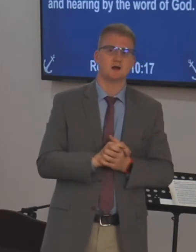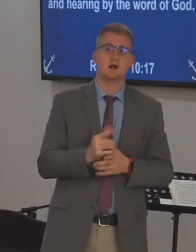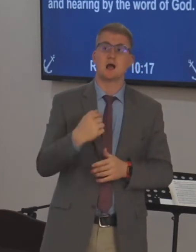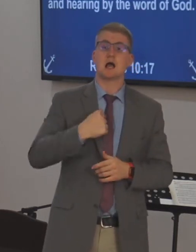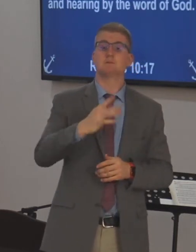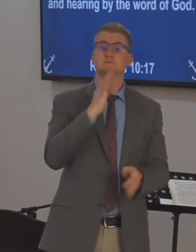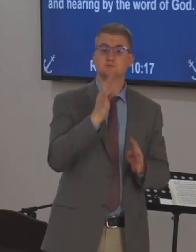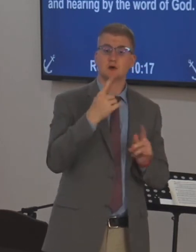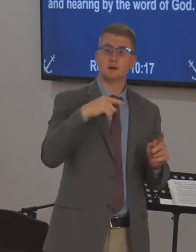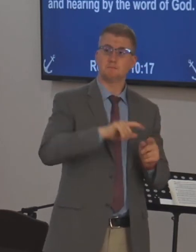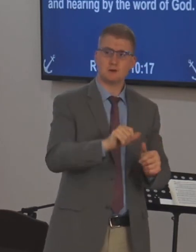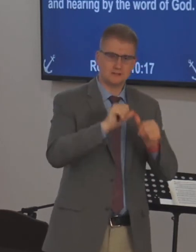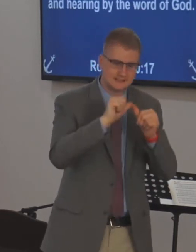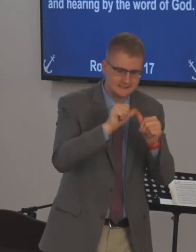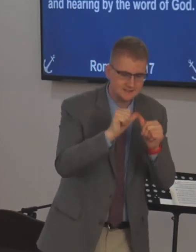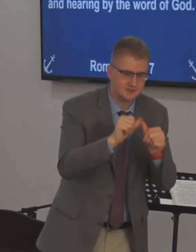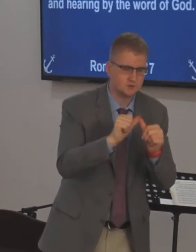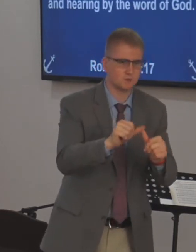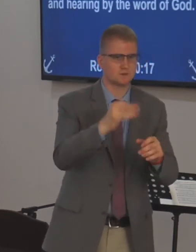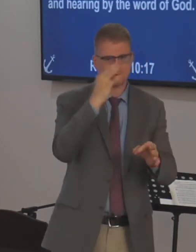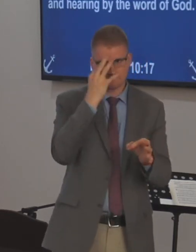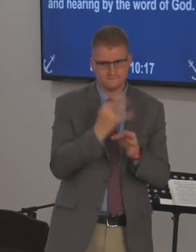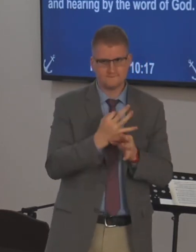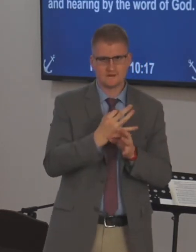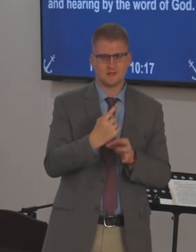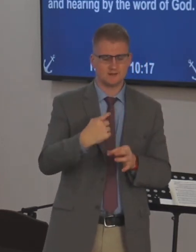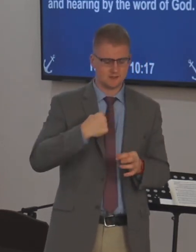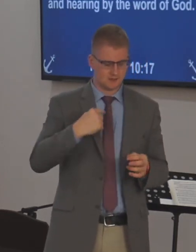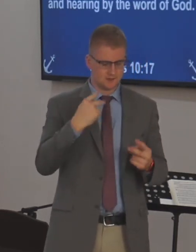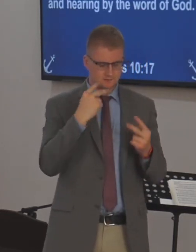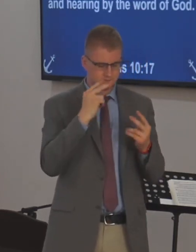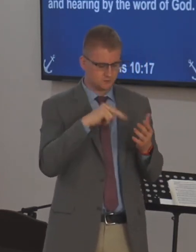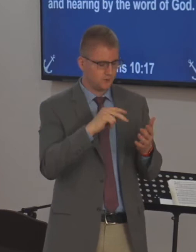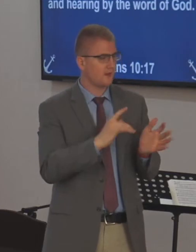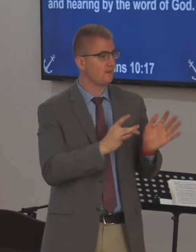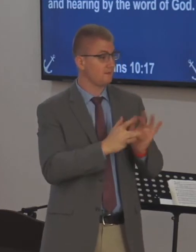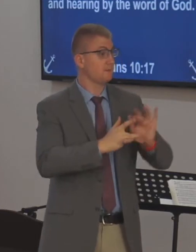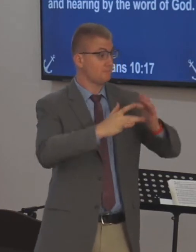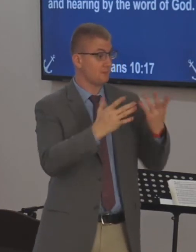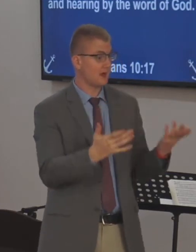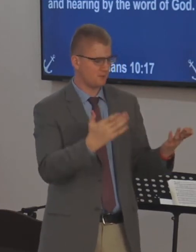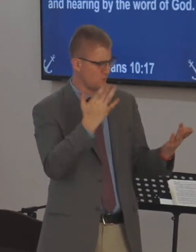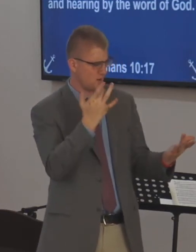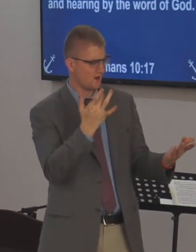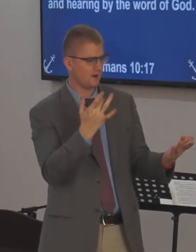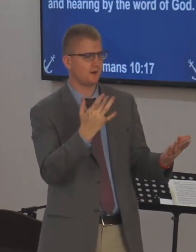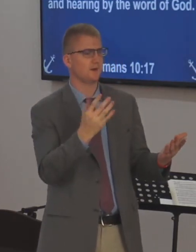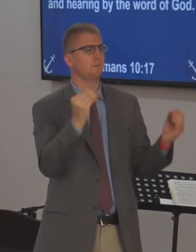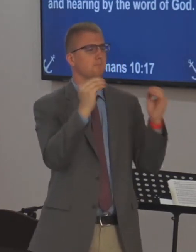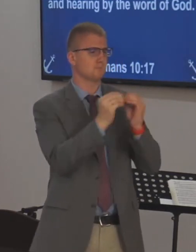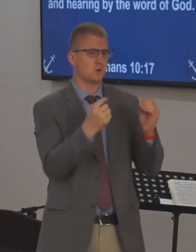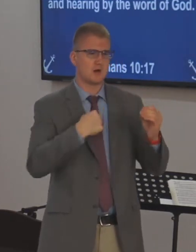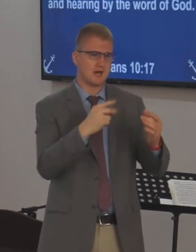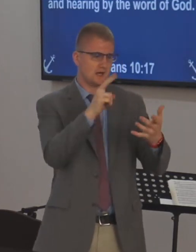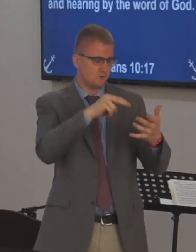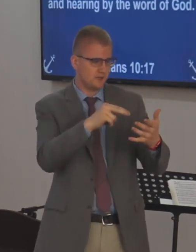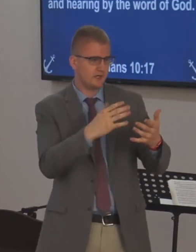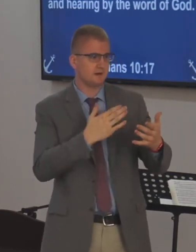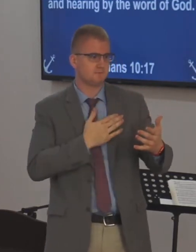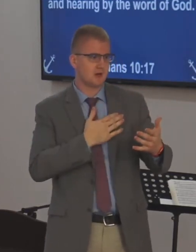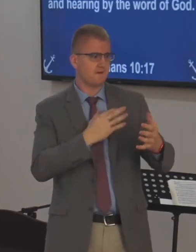talking about continual faith. I read this book because the more I read it, the stronger my faith